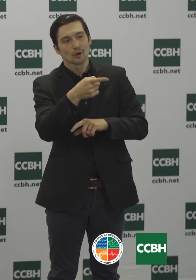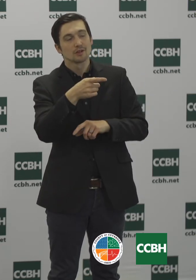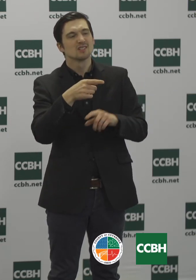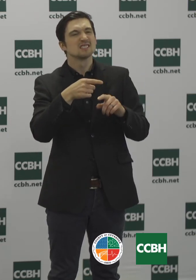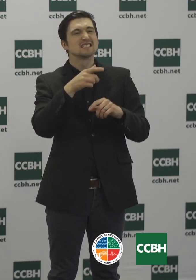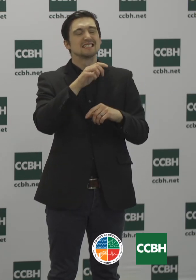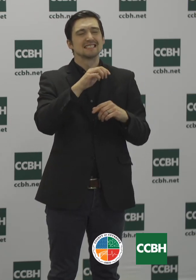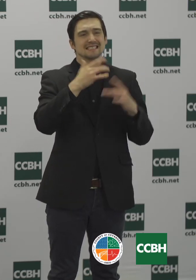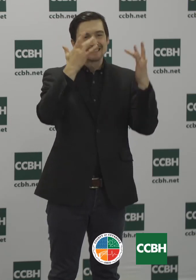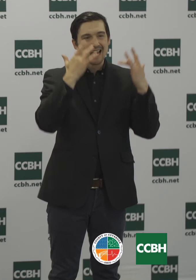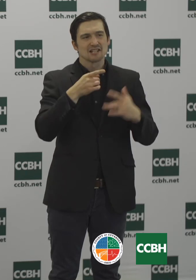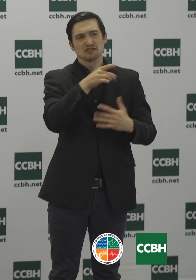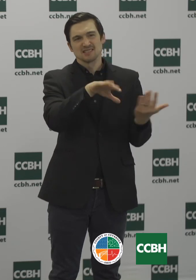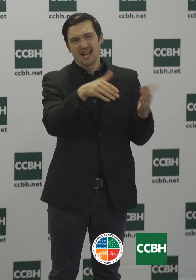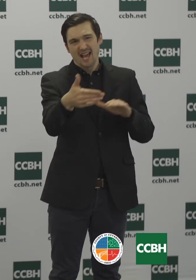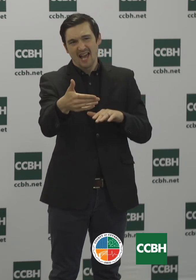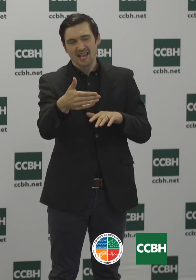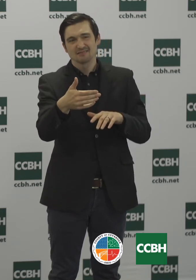but her